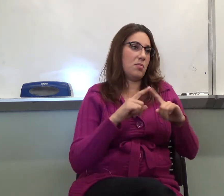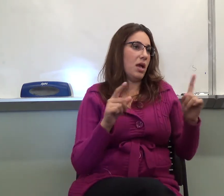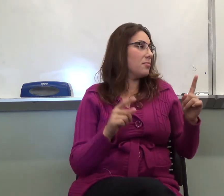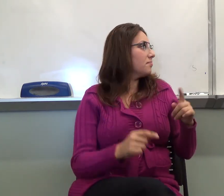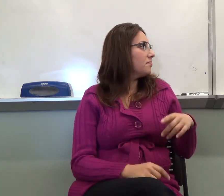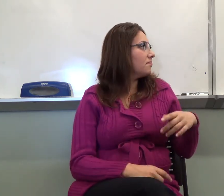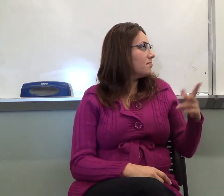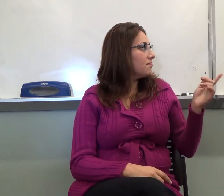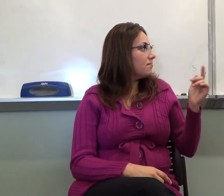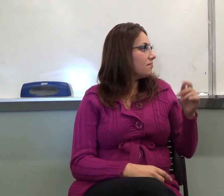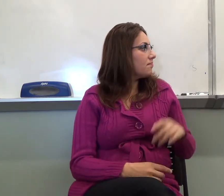x's.